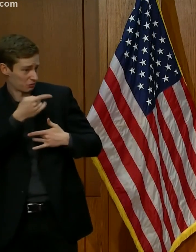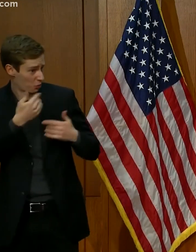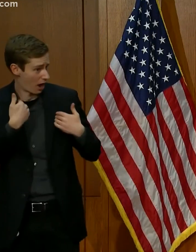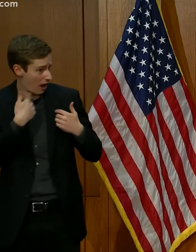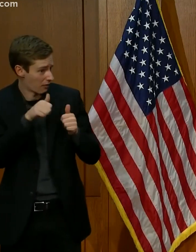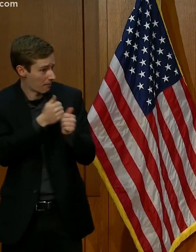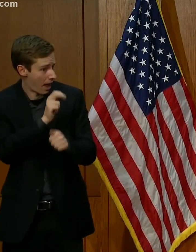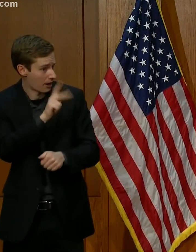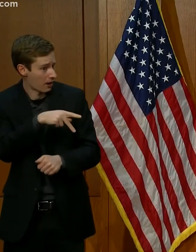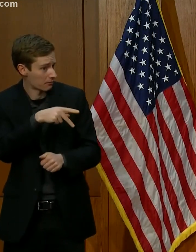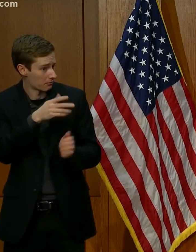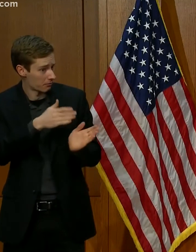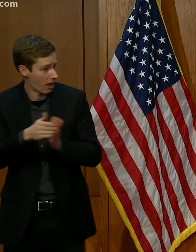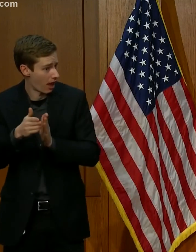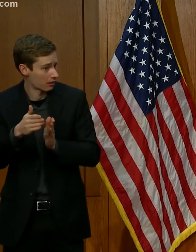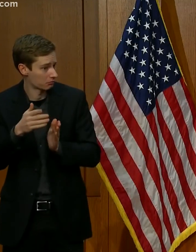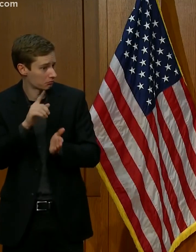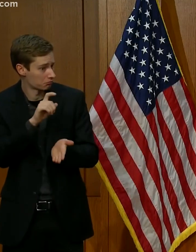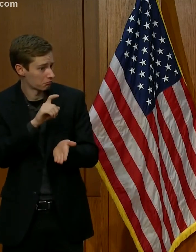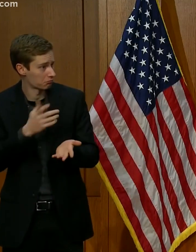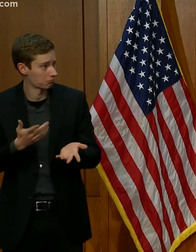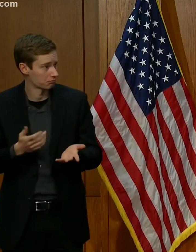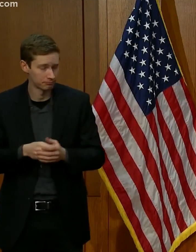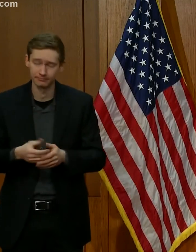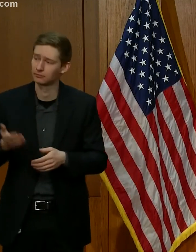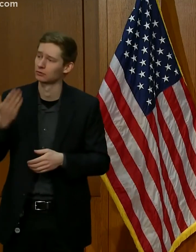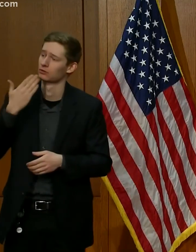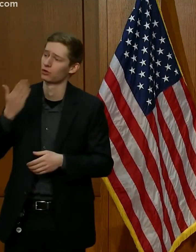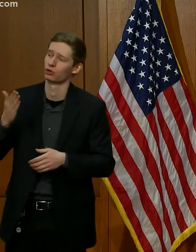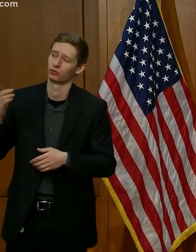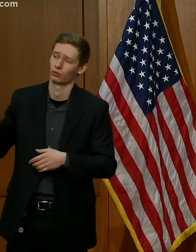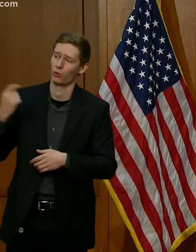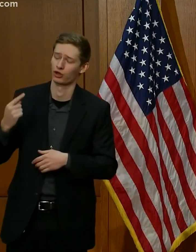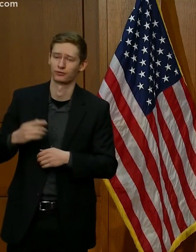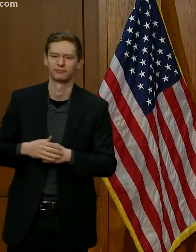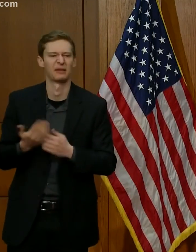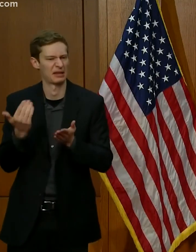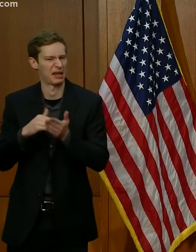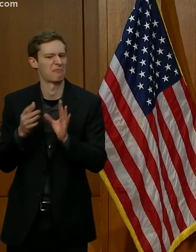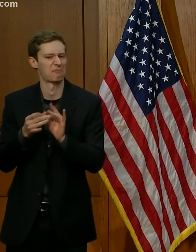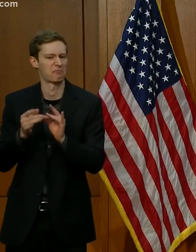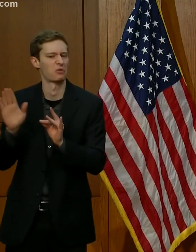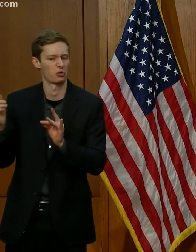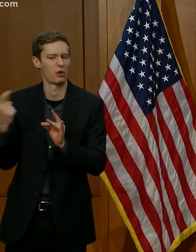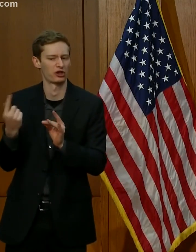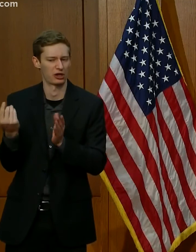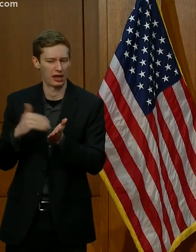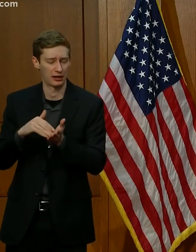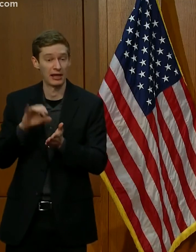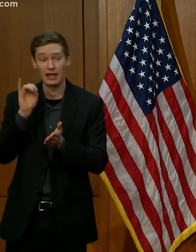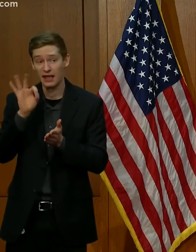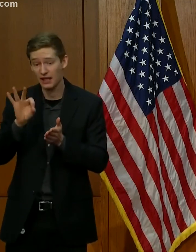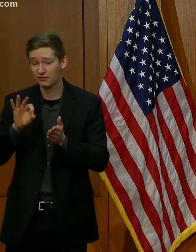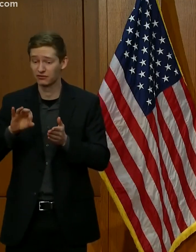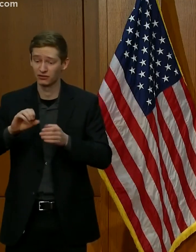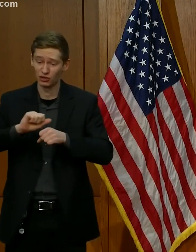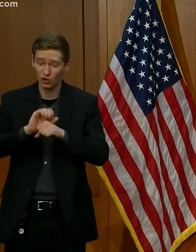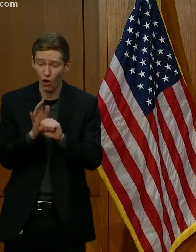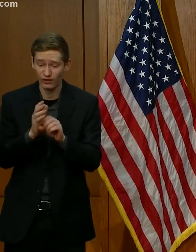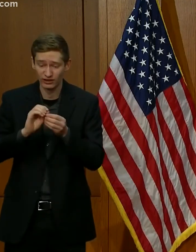backup plan for in-person learning? That's a great question, and the question is if the numbers trend in the